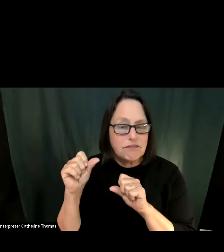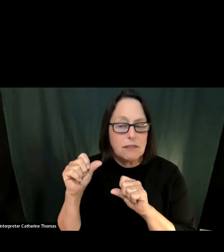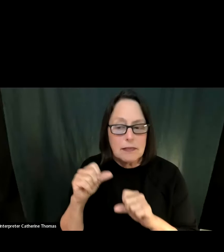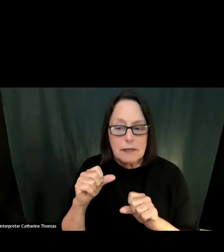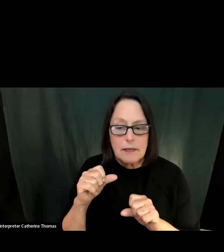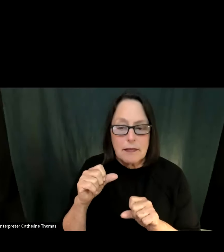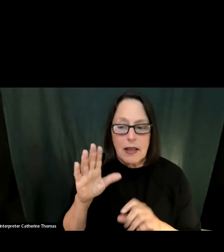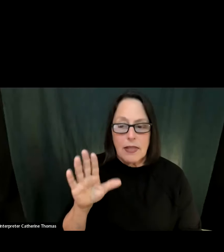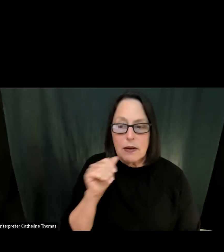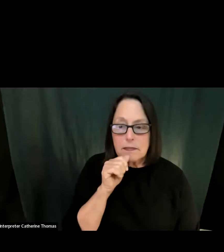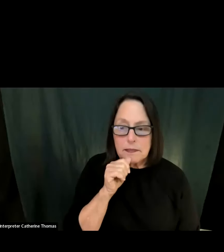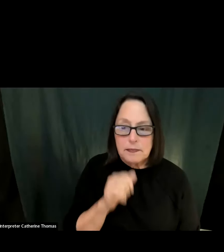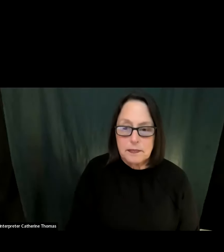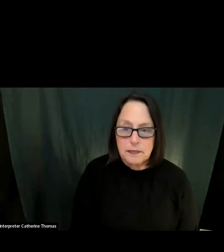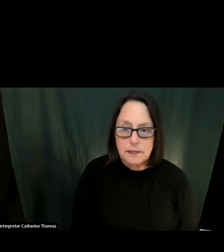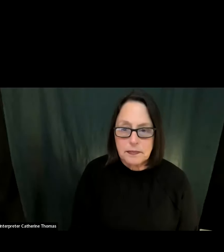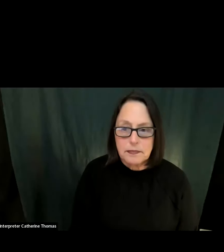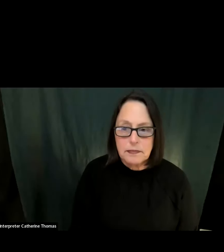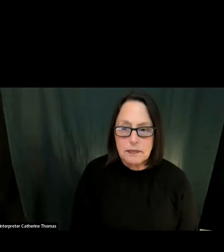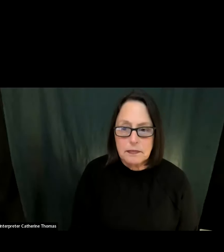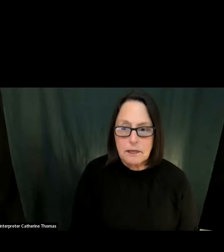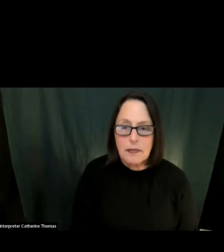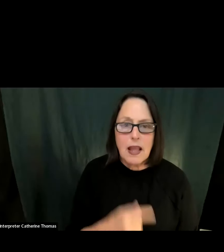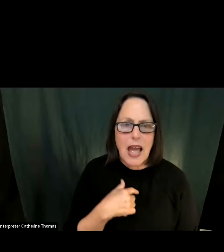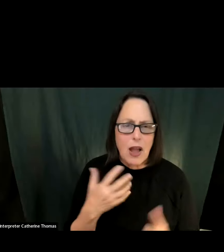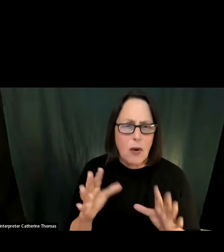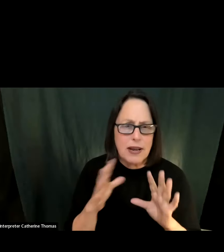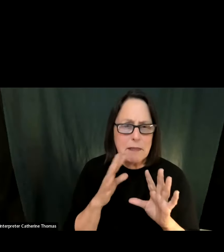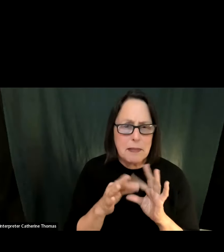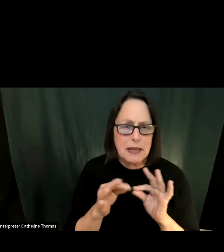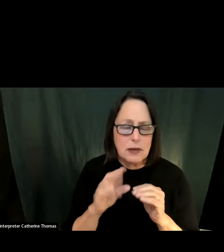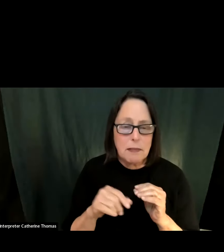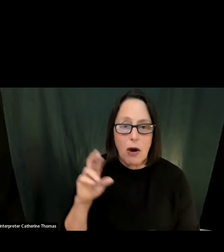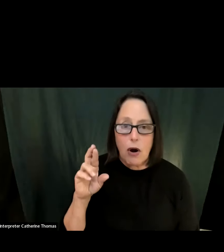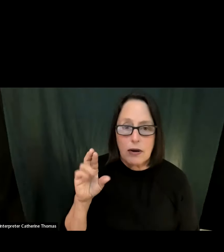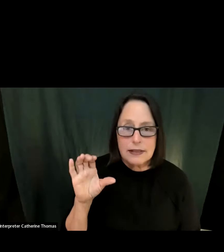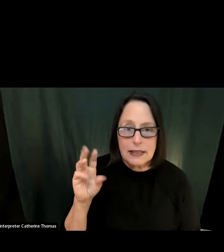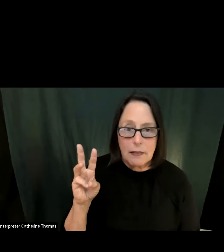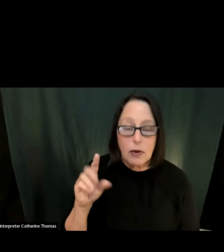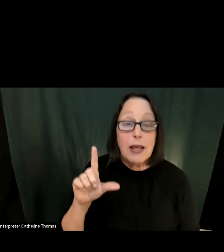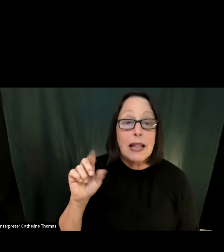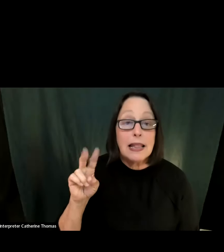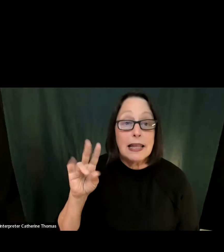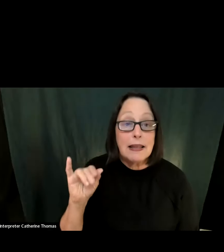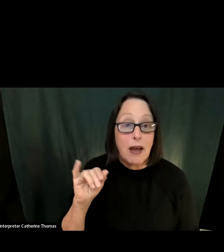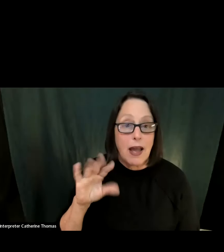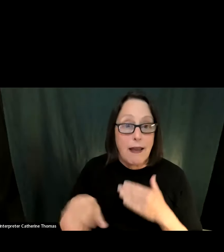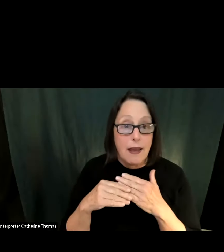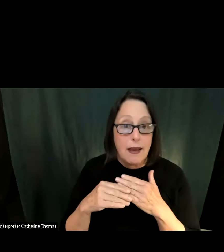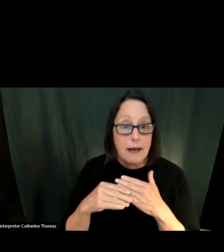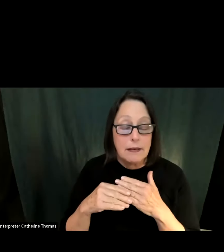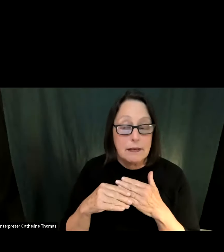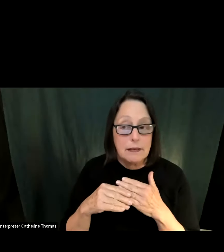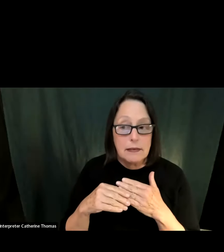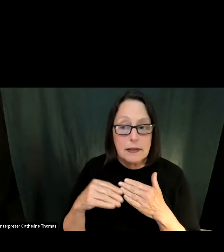Let's see, I already mentioned about the RCWs, and Levi has a few things to add that